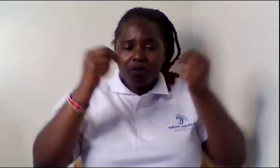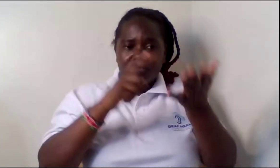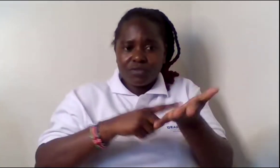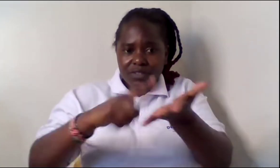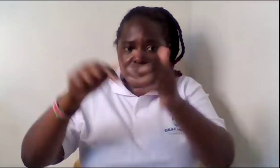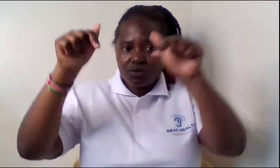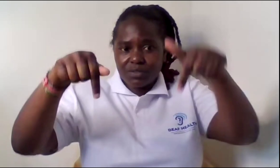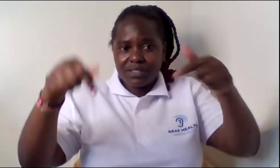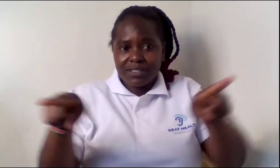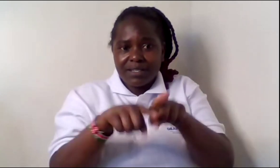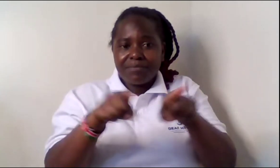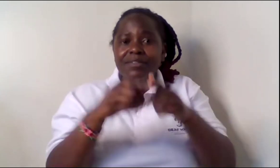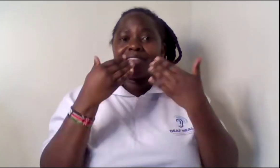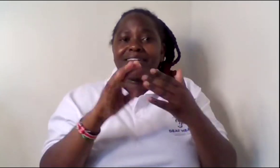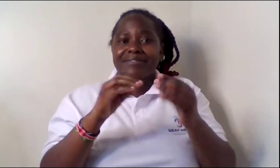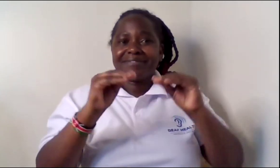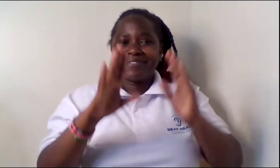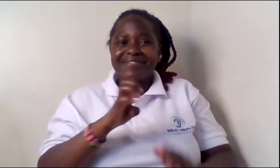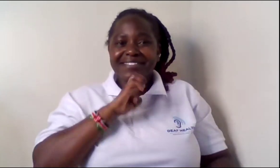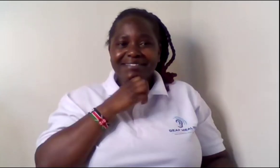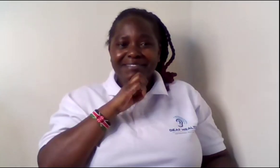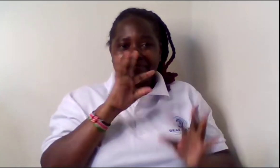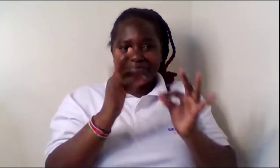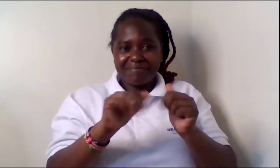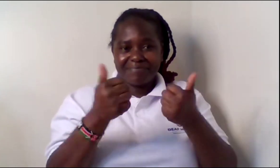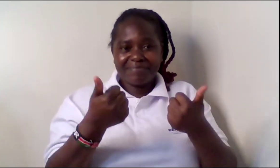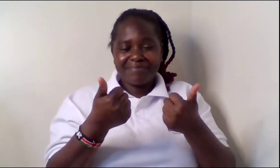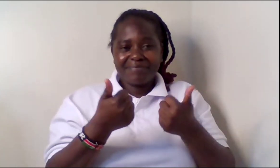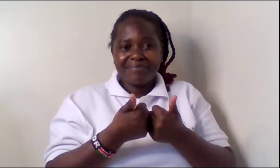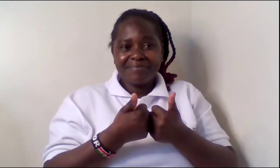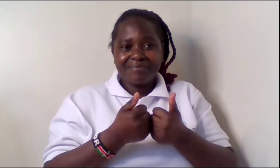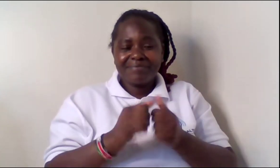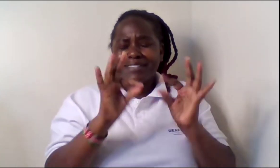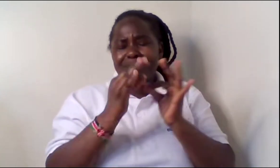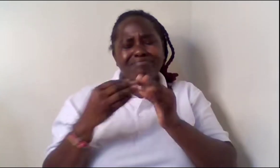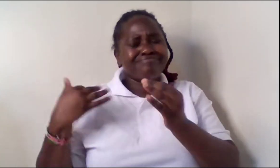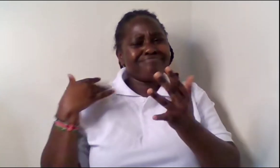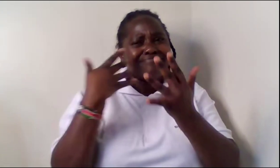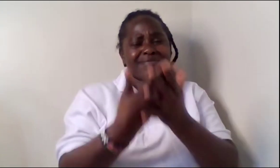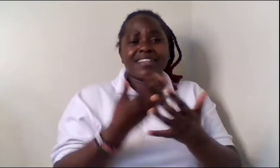teacher editor for the amazing interpretation she's been doing throughout. Thank you so much. And Doreen, you can